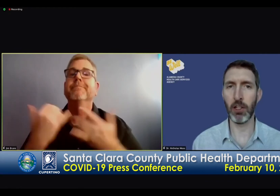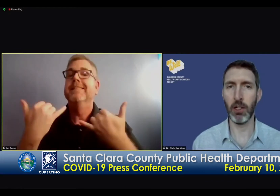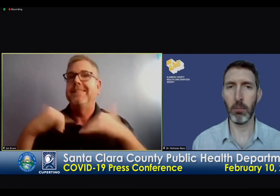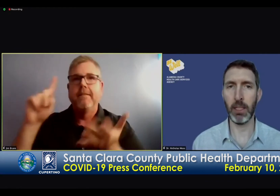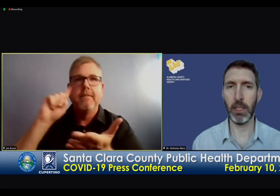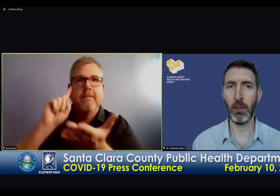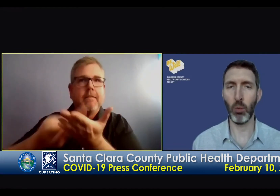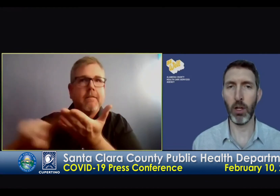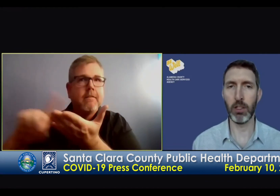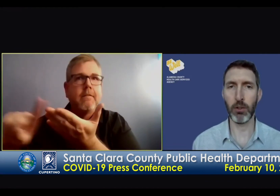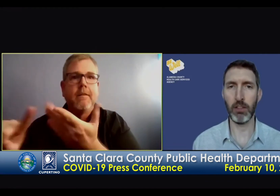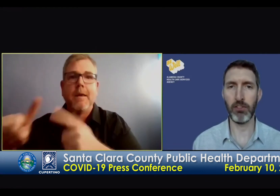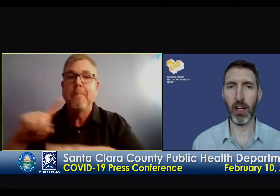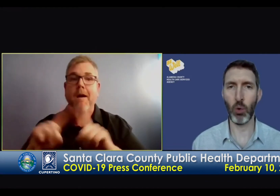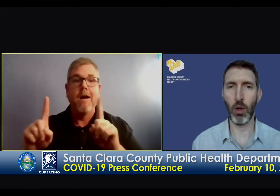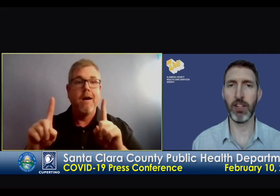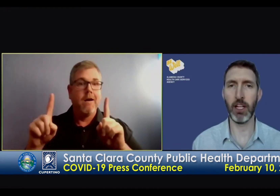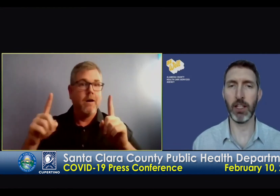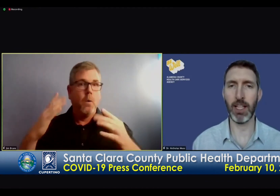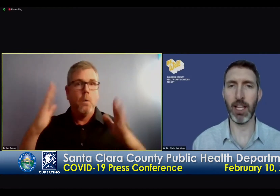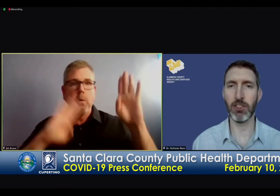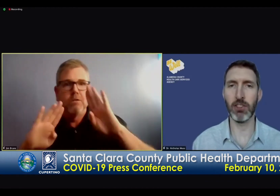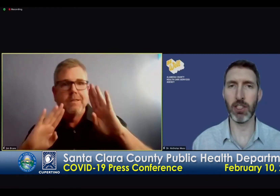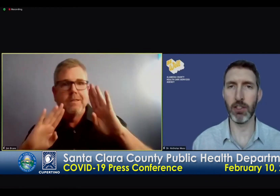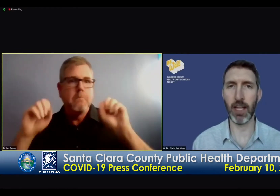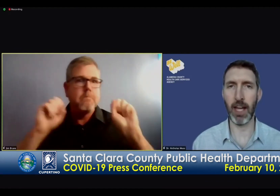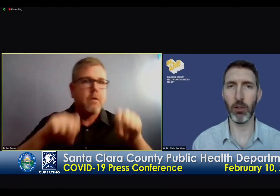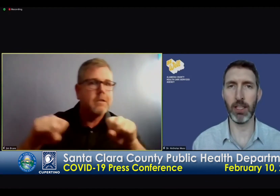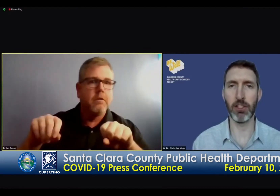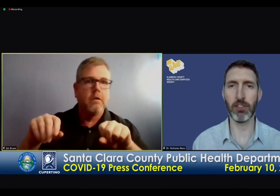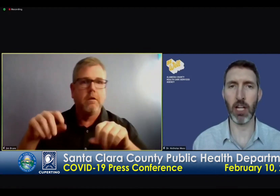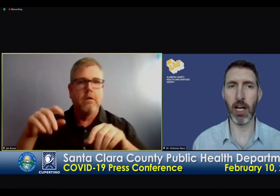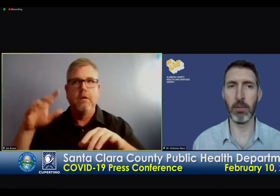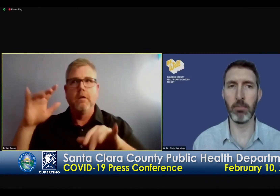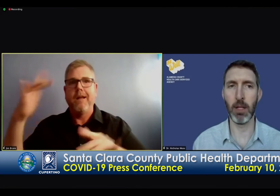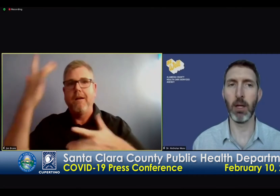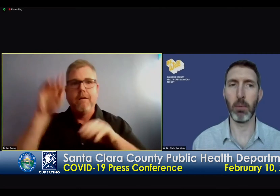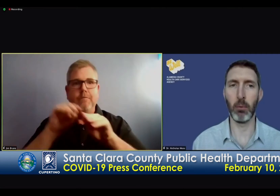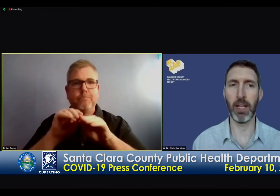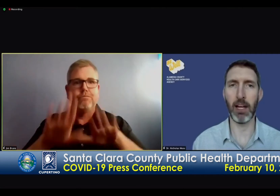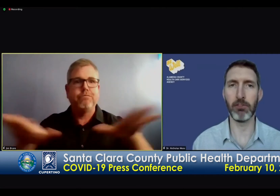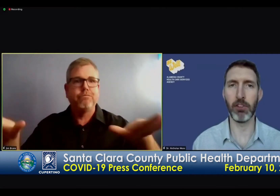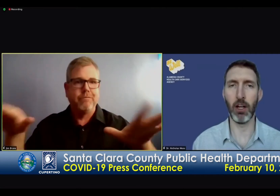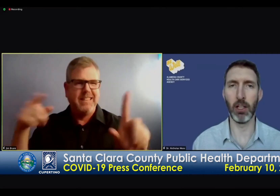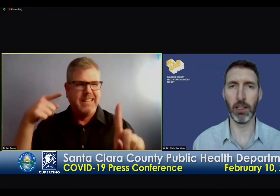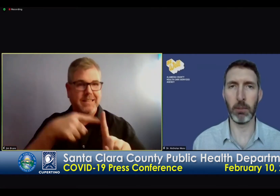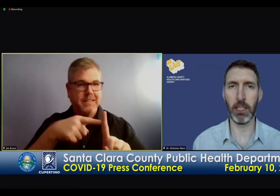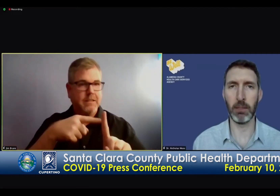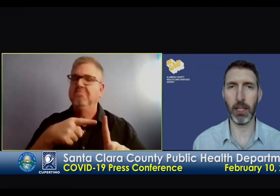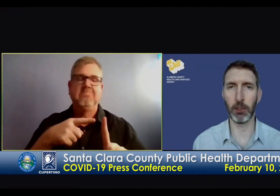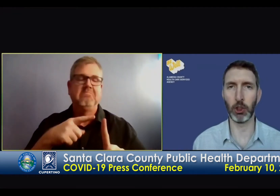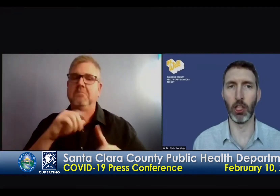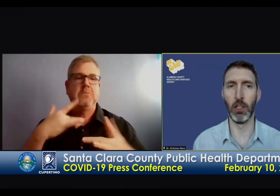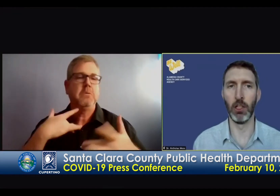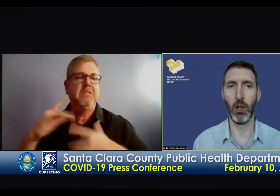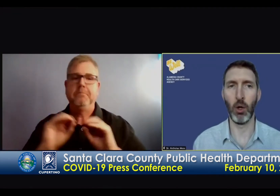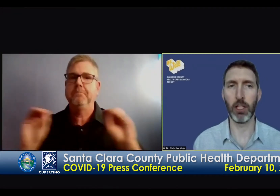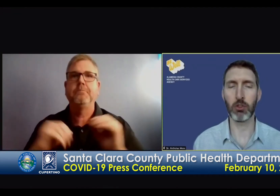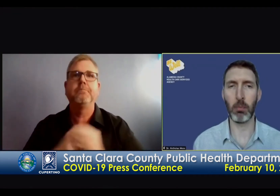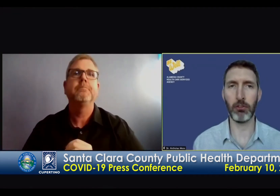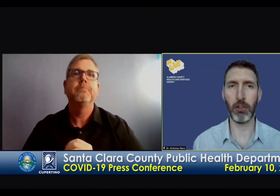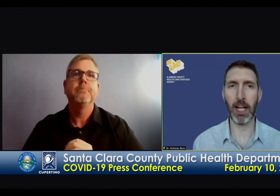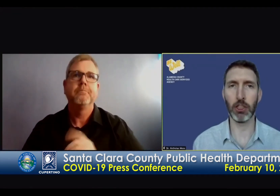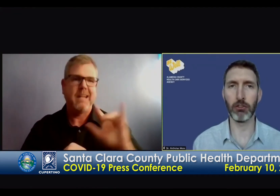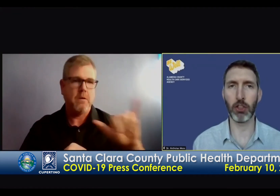other B1351 variant cases in the county at this time, but we have a limited picture. Only a